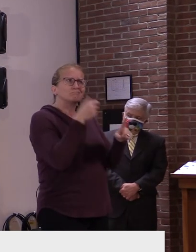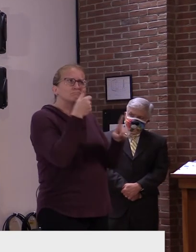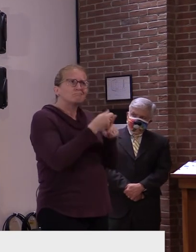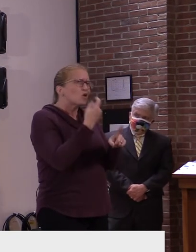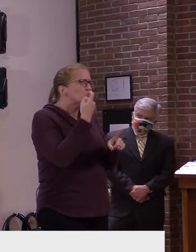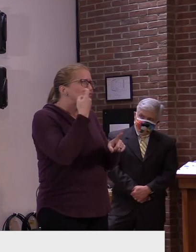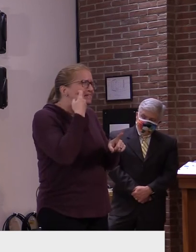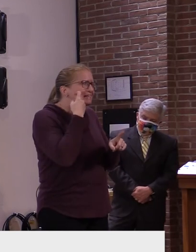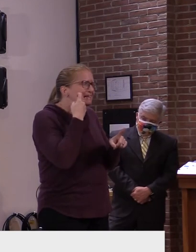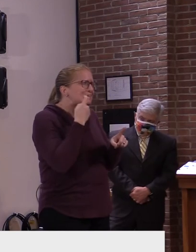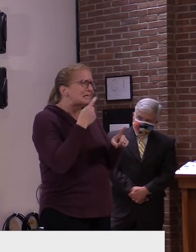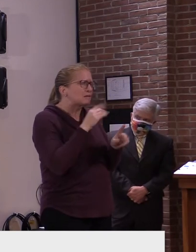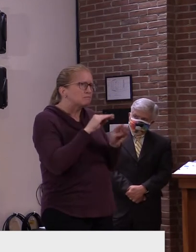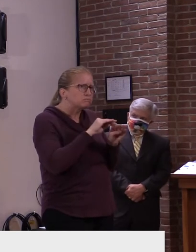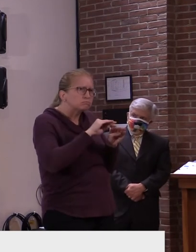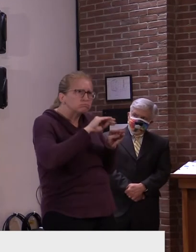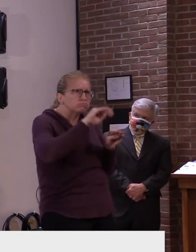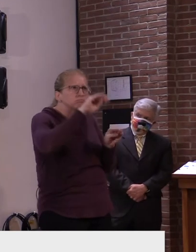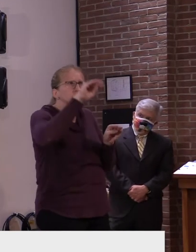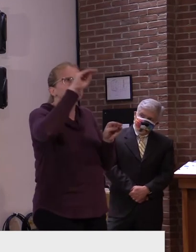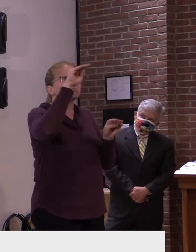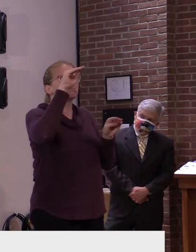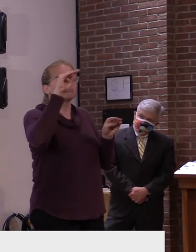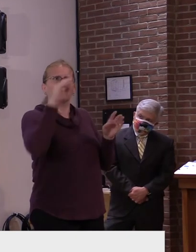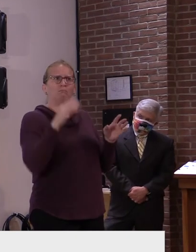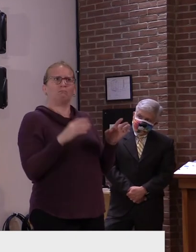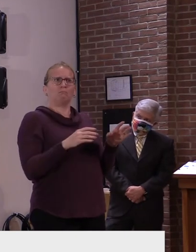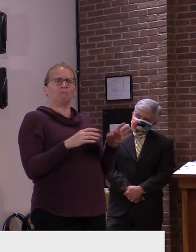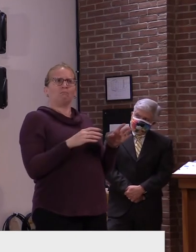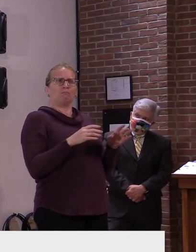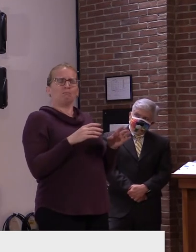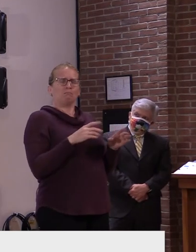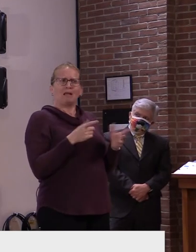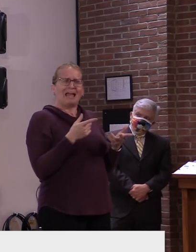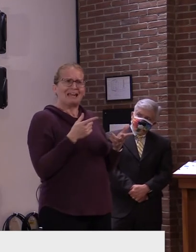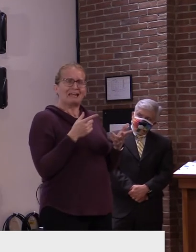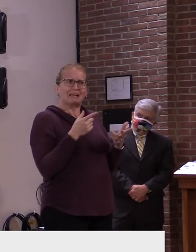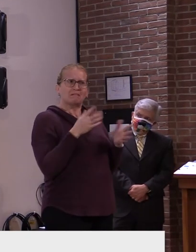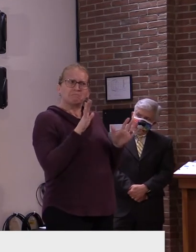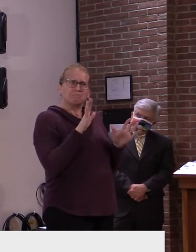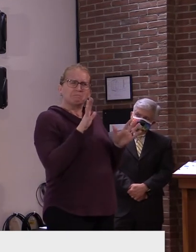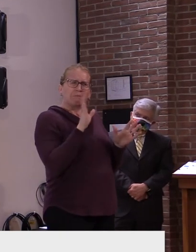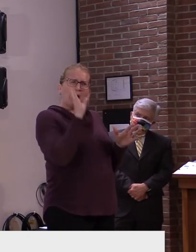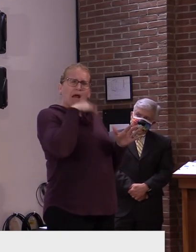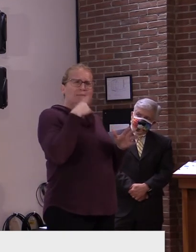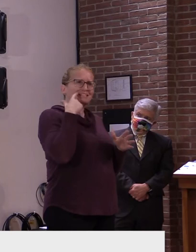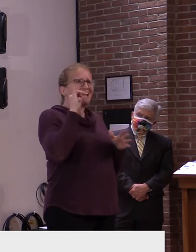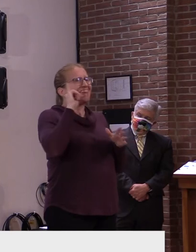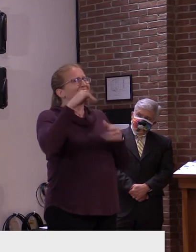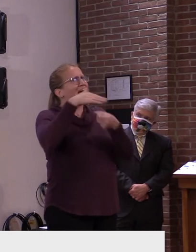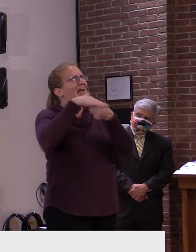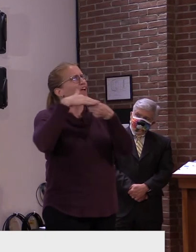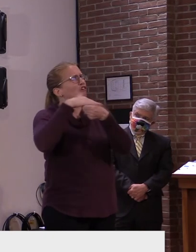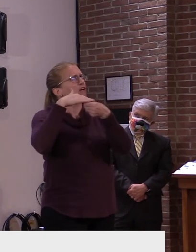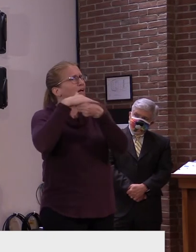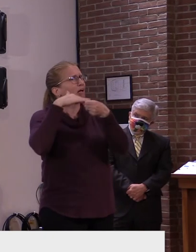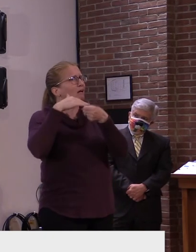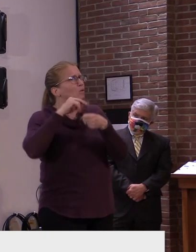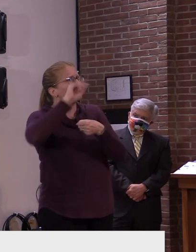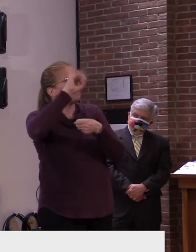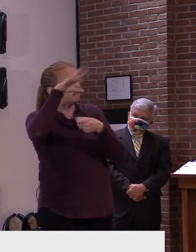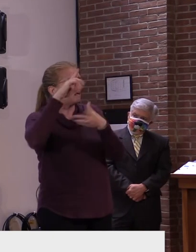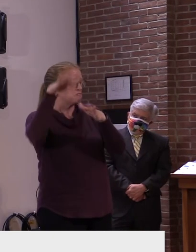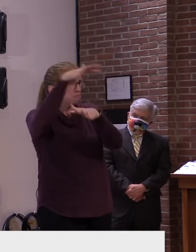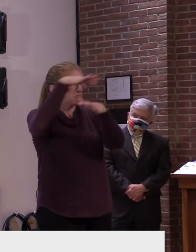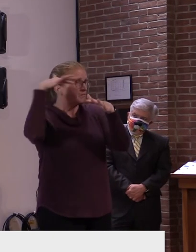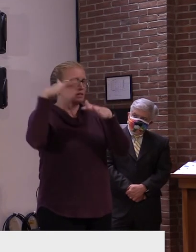level not at a time when necessarily the neighborhood was experiencing to what we were aware of a major